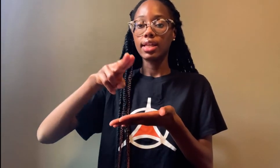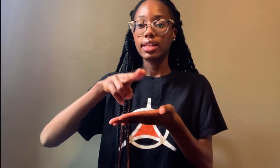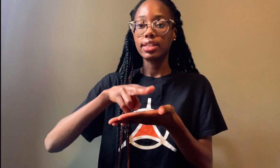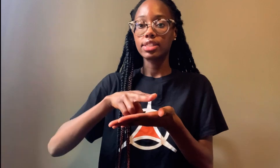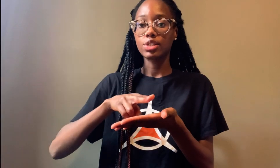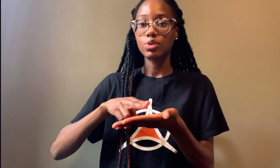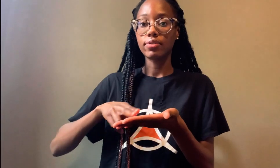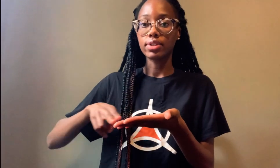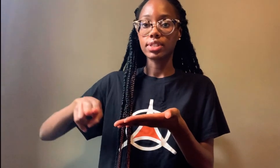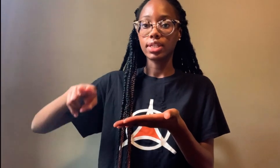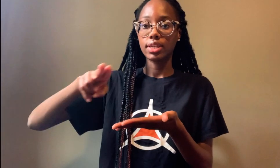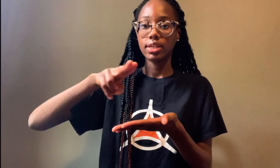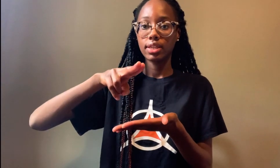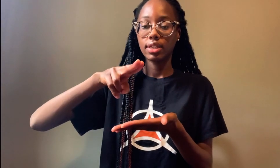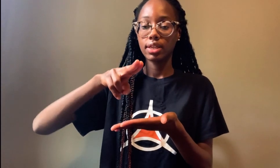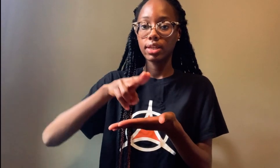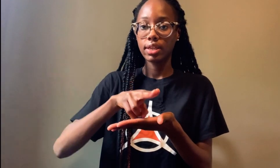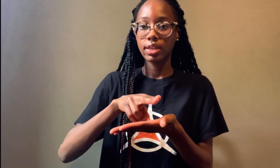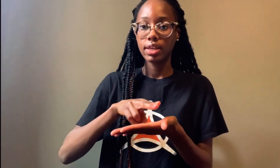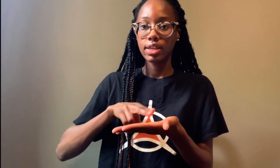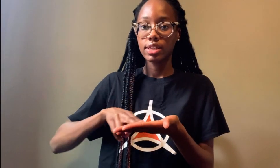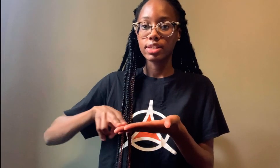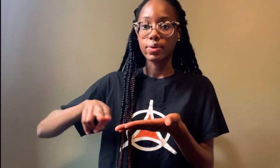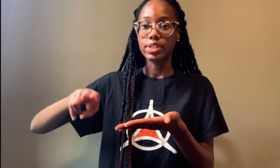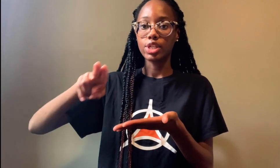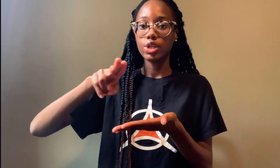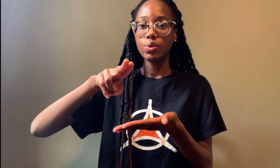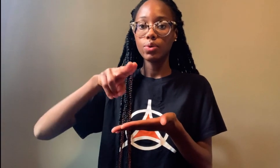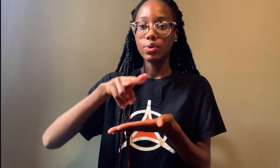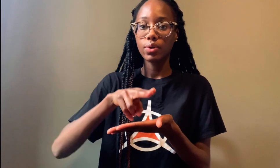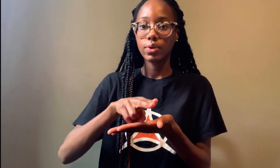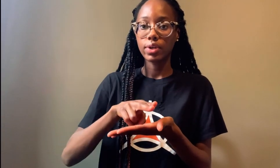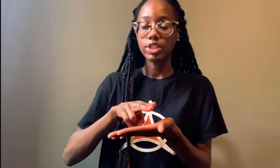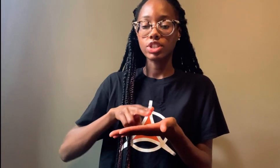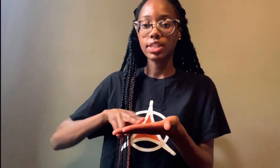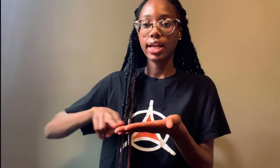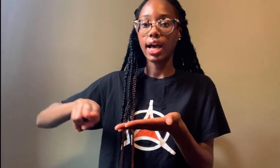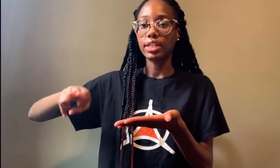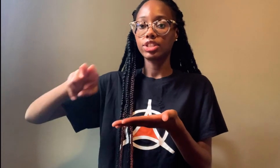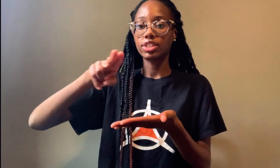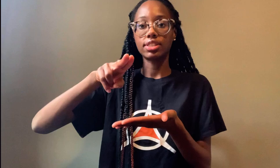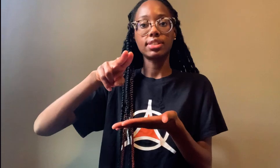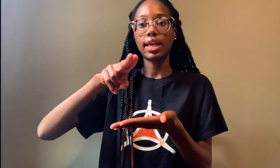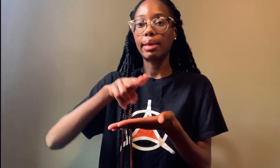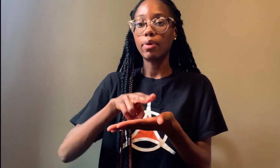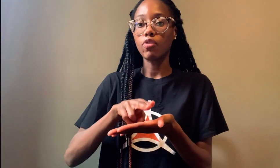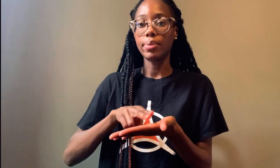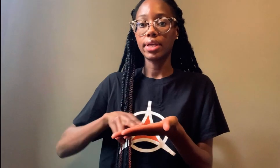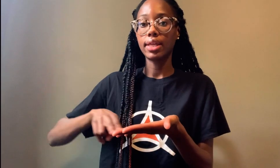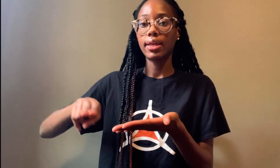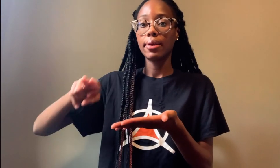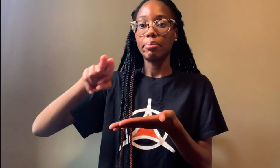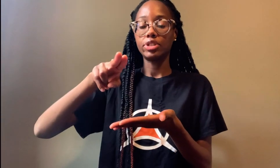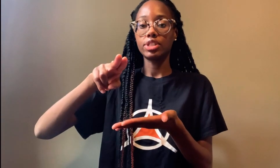This is university. So it's a U, and just like college, it's the same movement, but just a